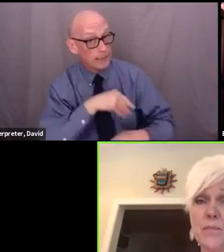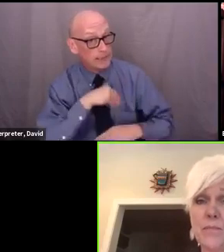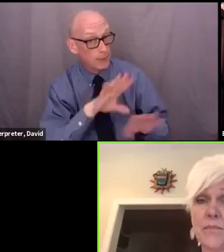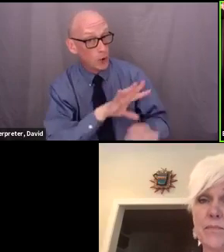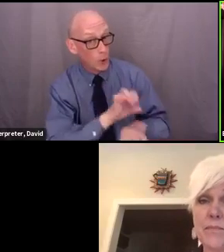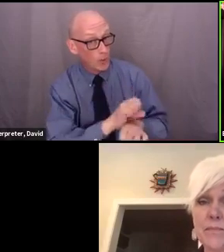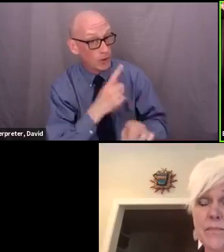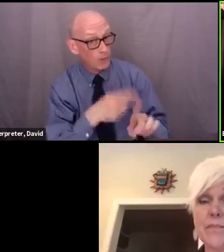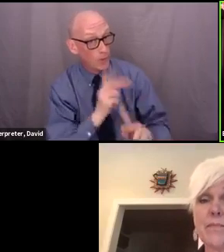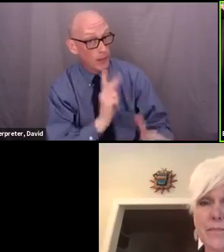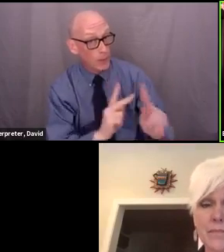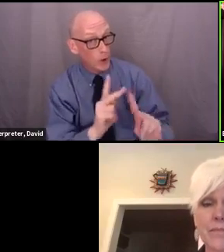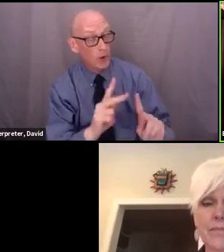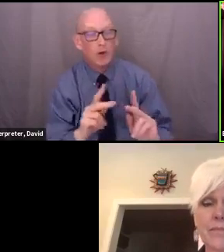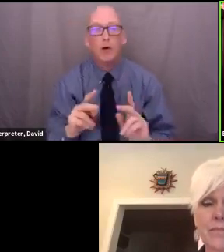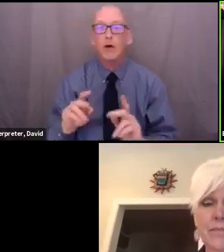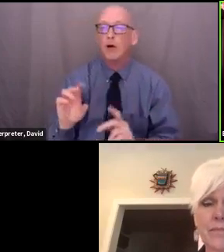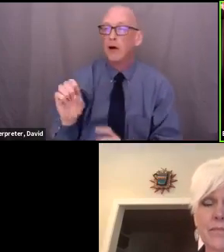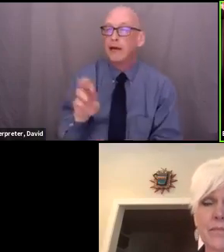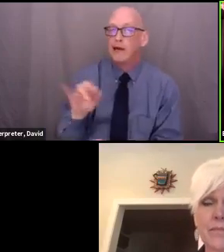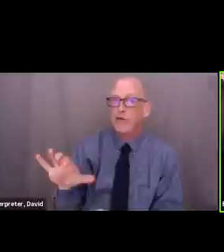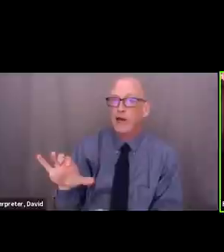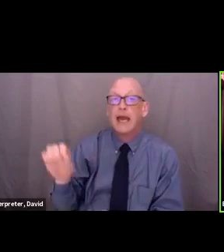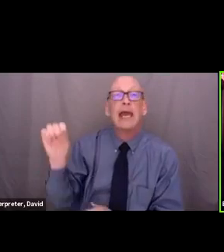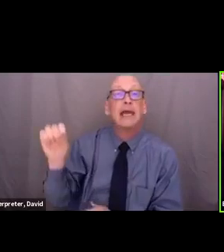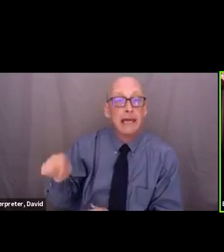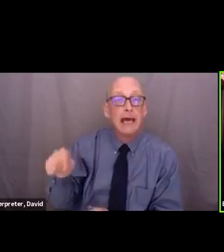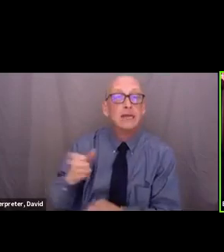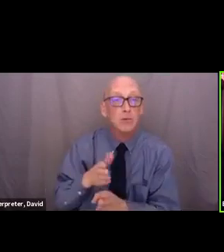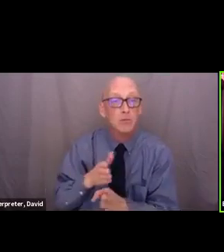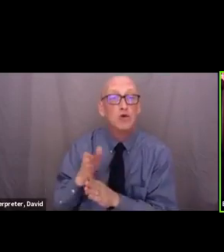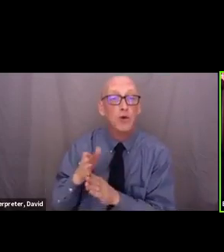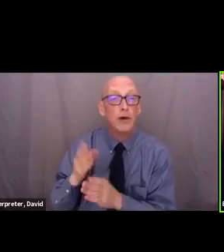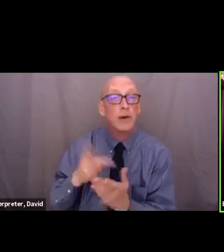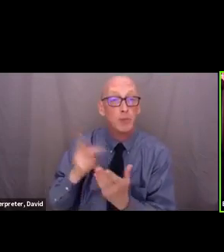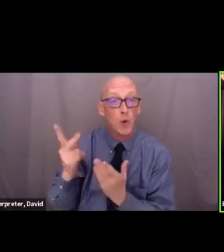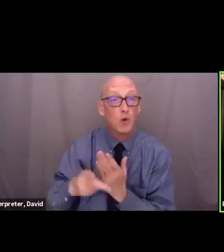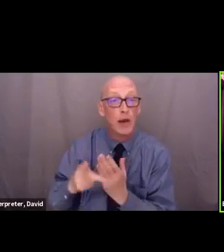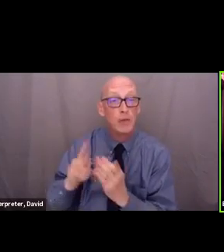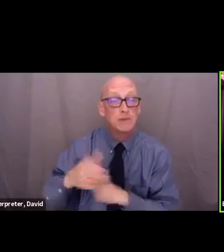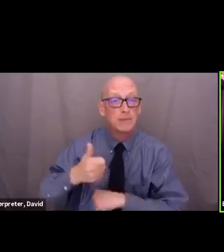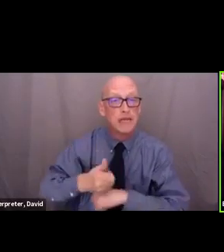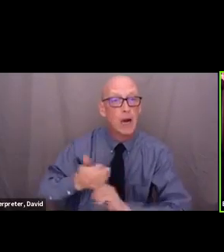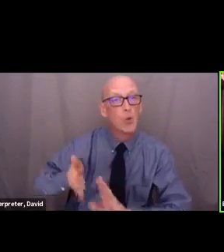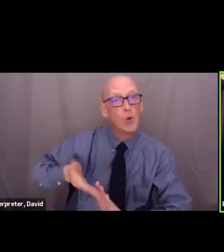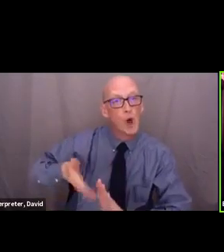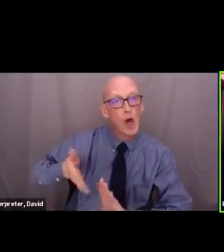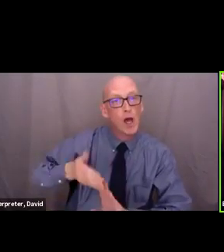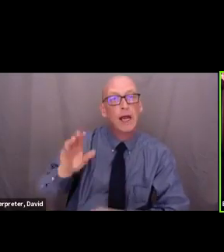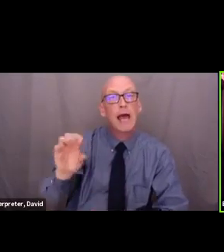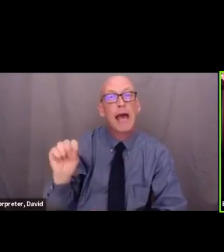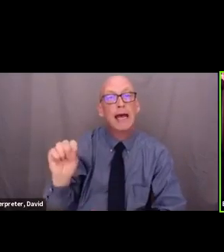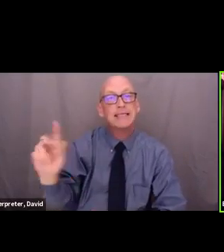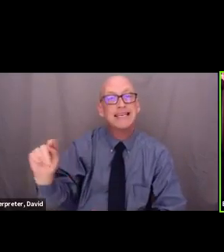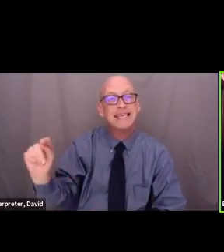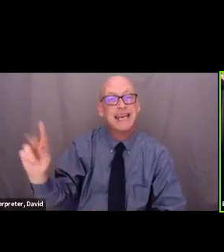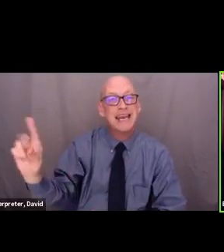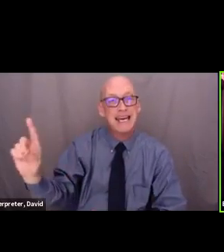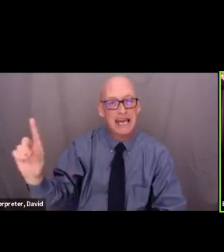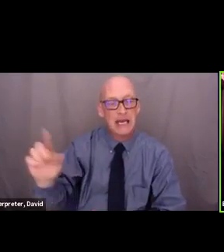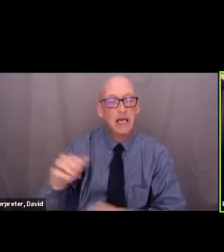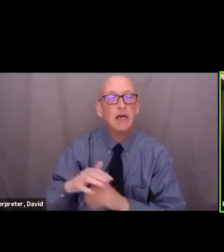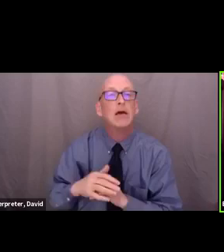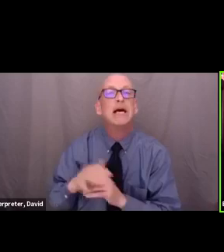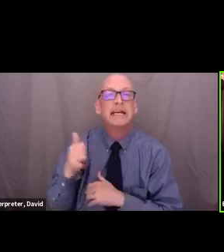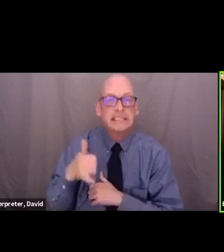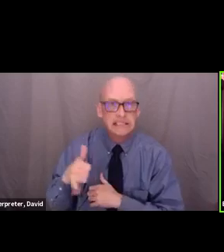people? Yes, the majority of programs are up and running. STD, we're